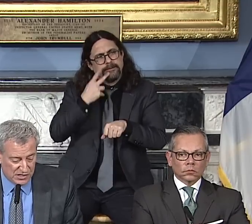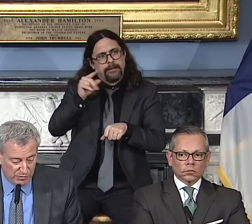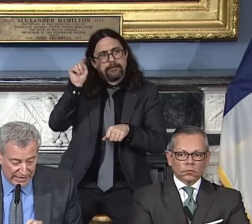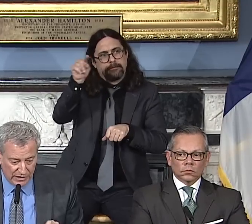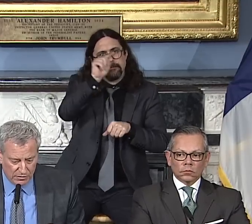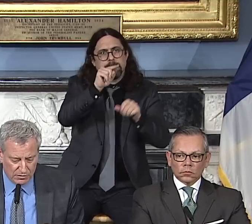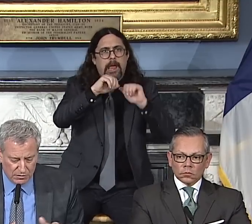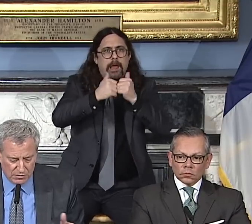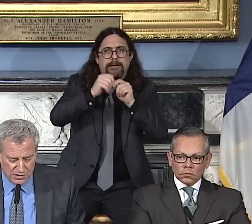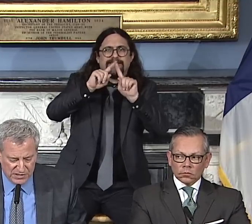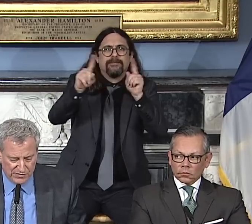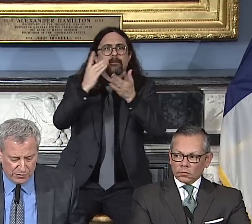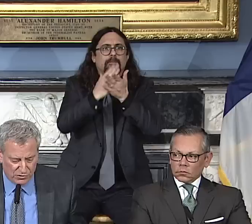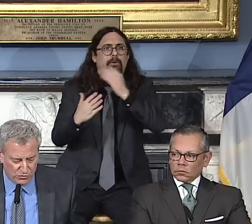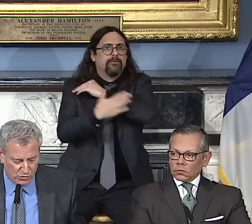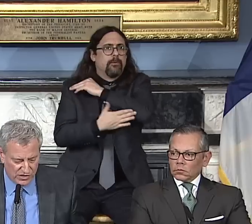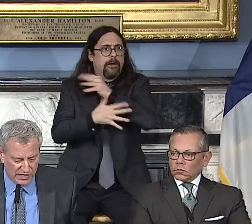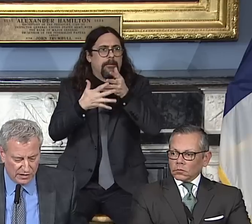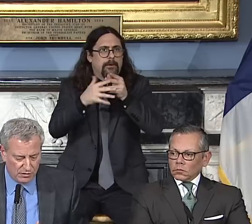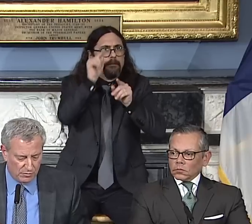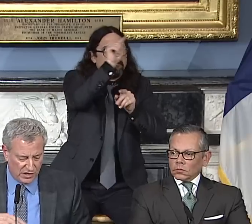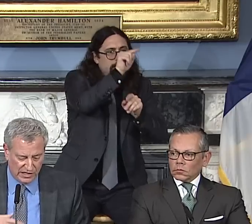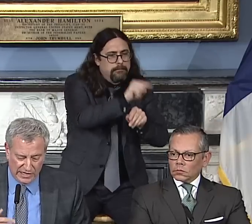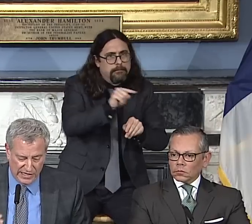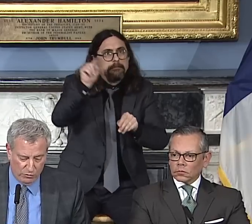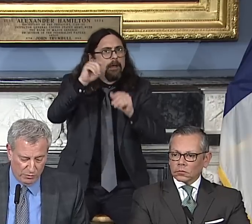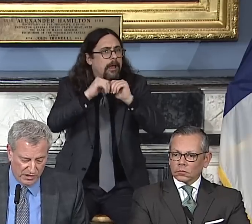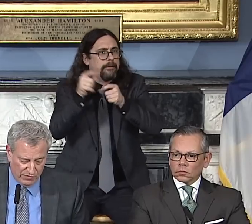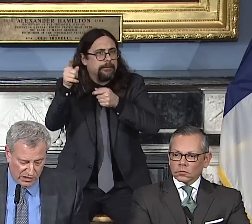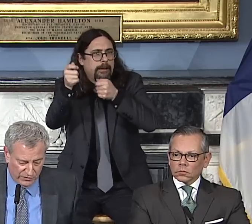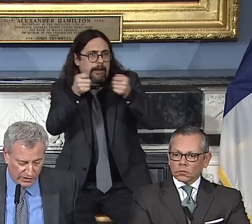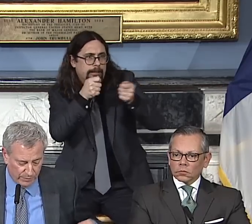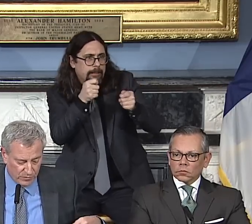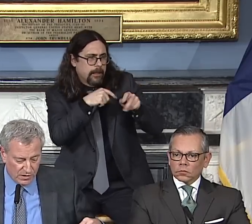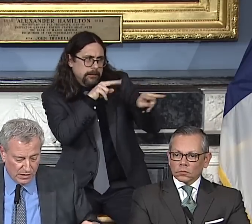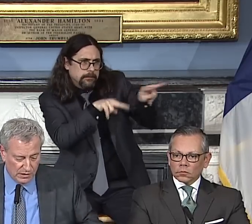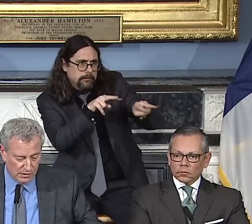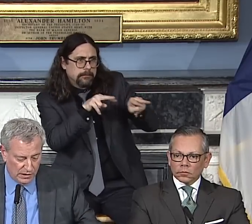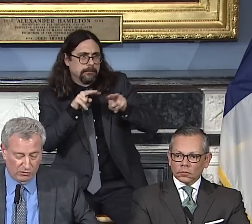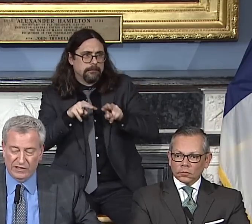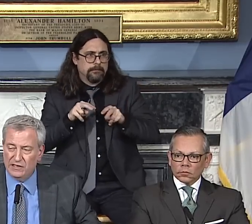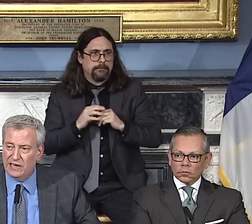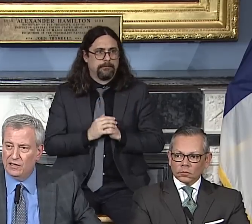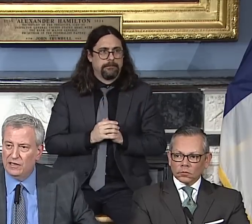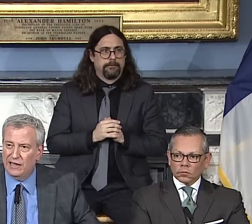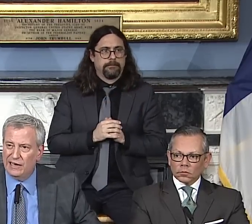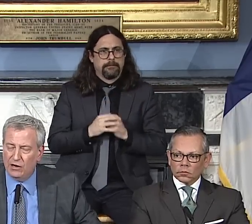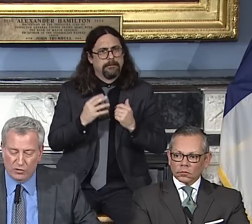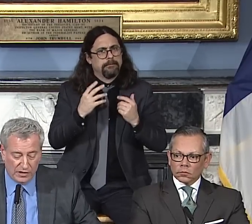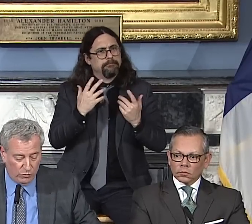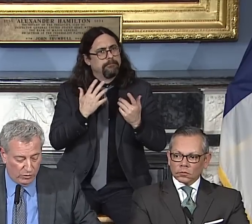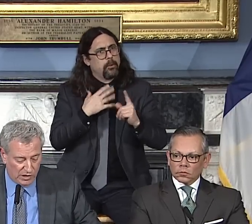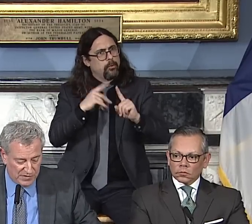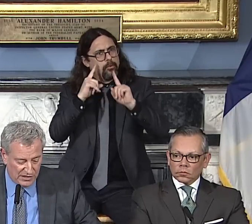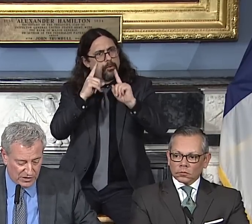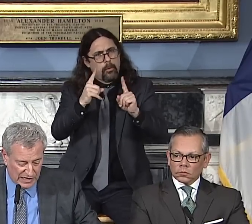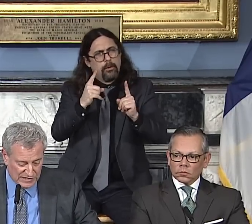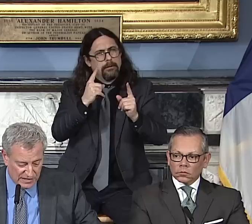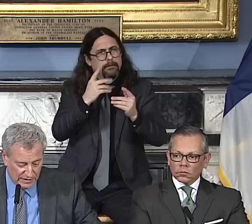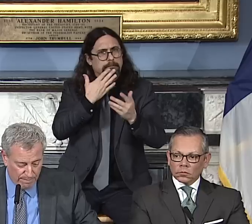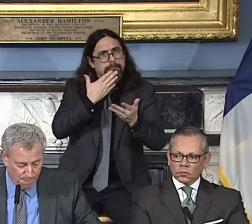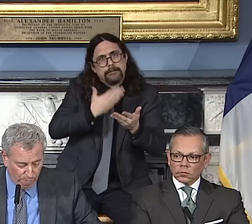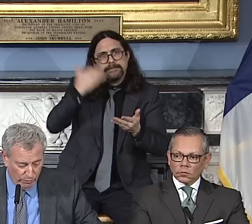best to explain the specific approach we're taking, but again, it will be evolving literally daily and hourly, and we will update